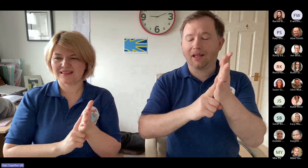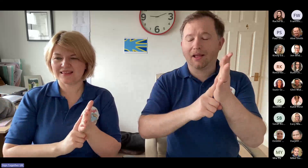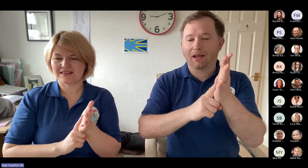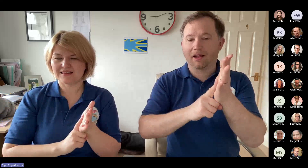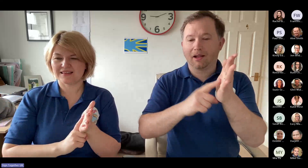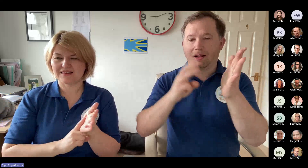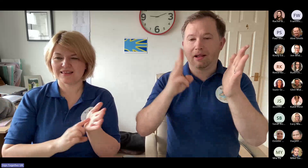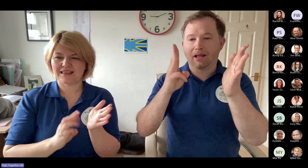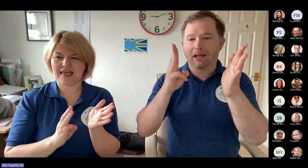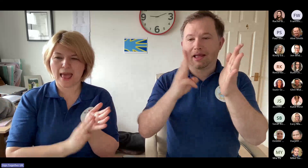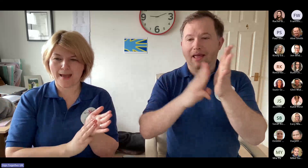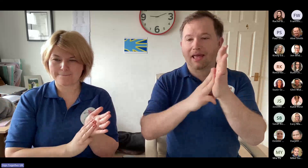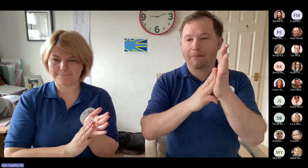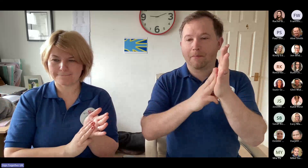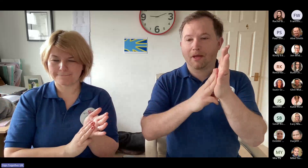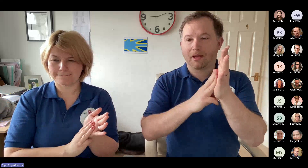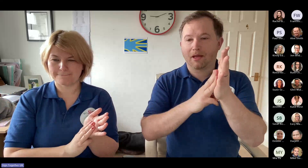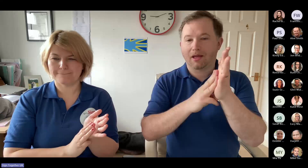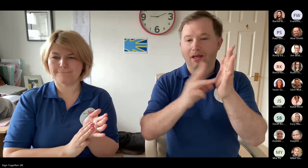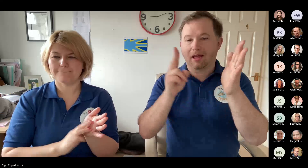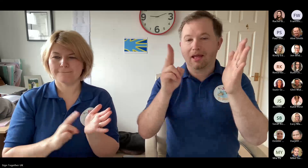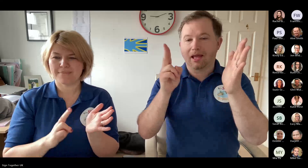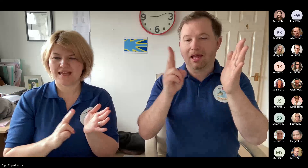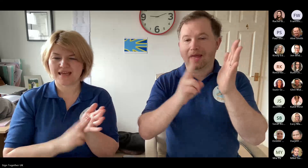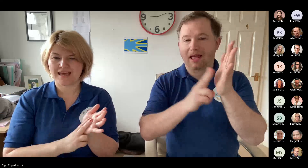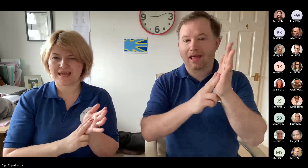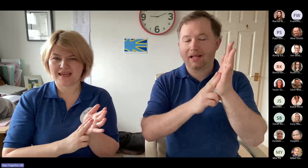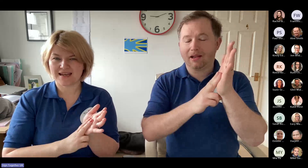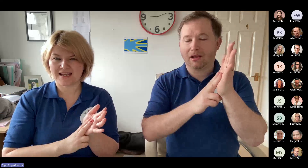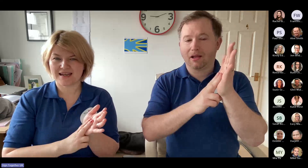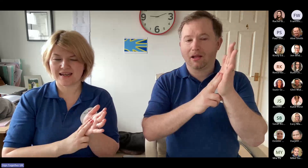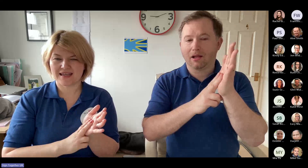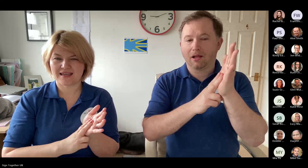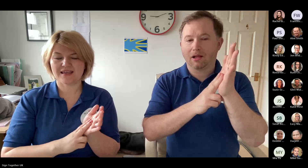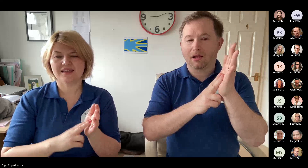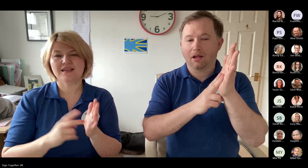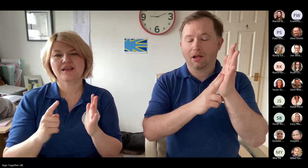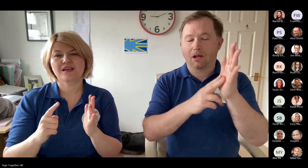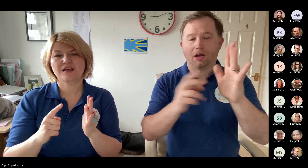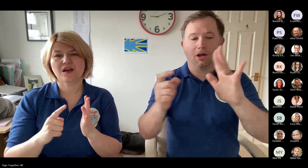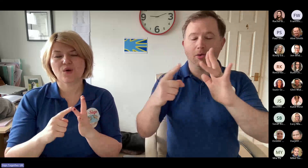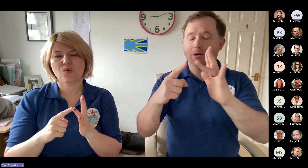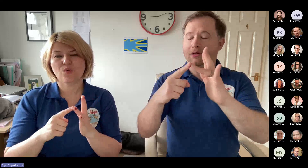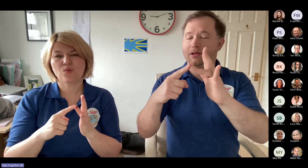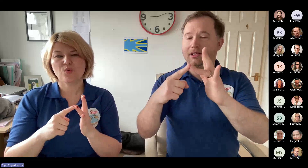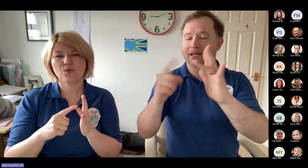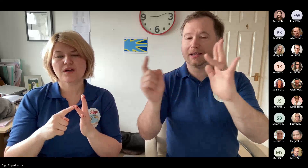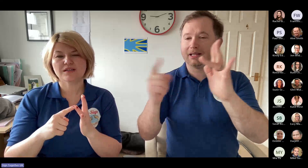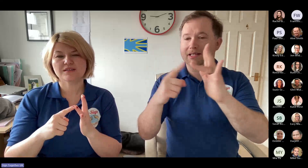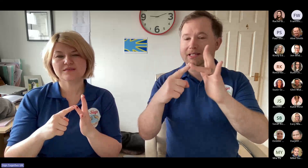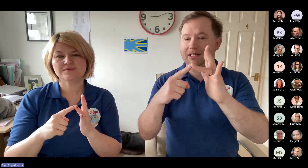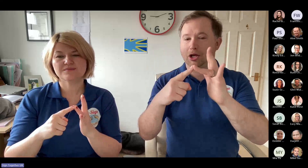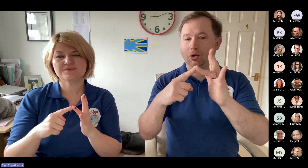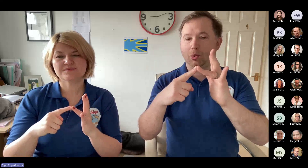L. M. N. O, like this. O.